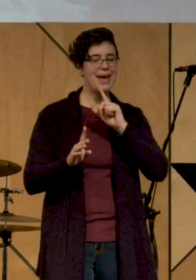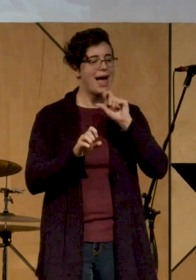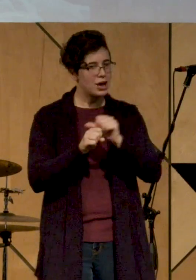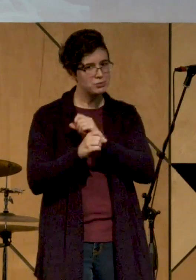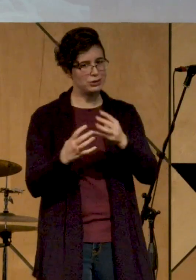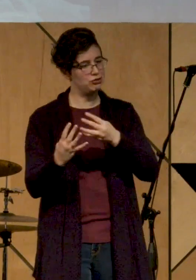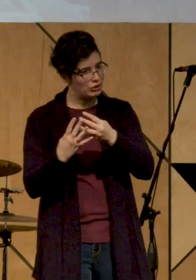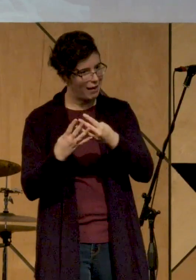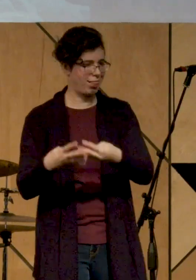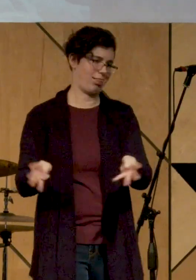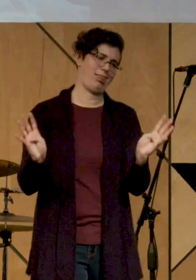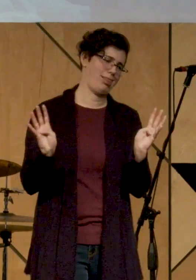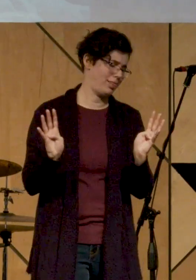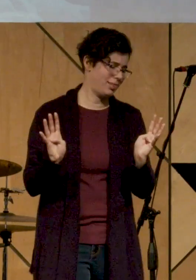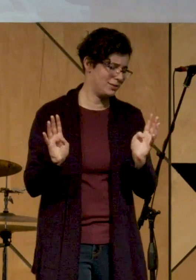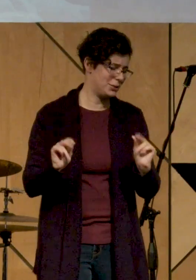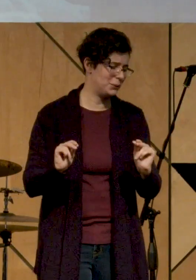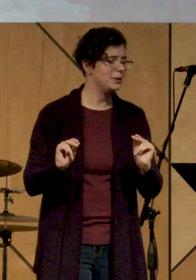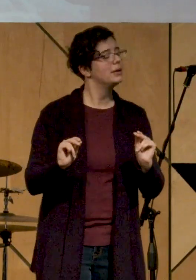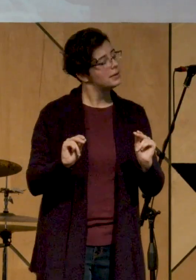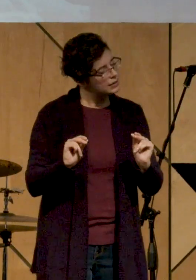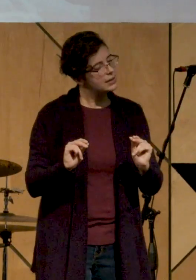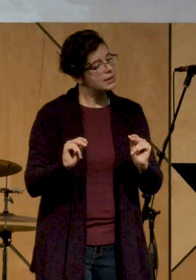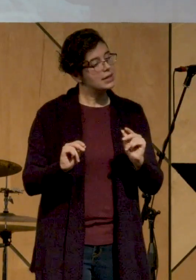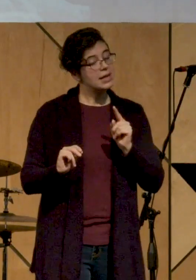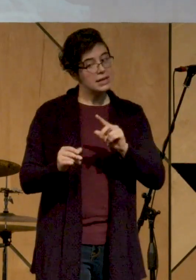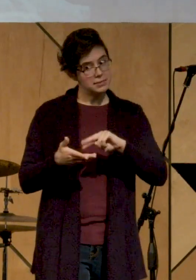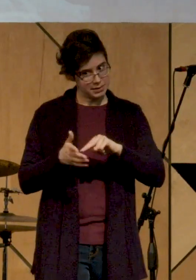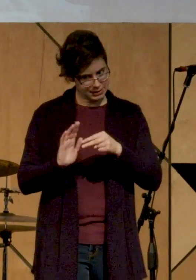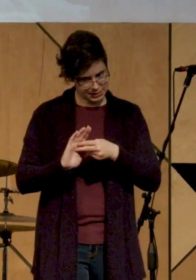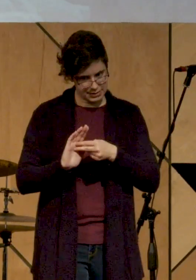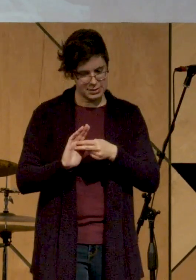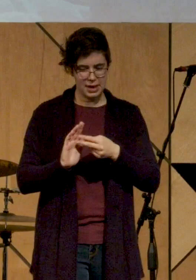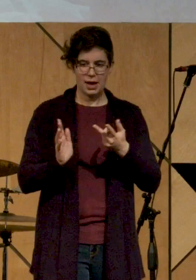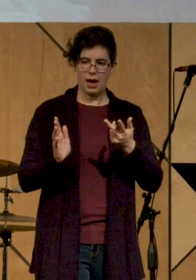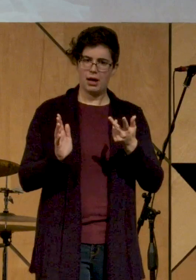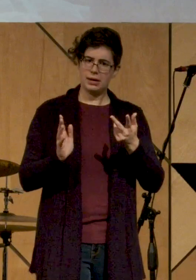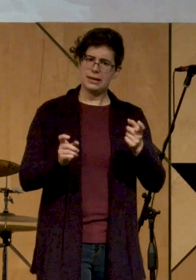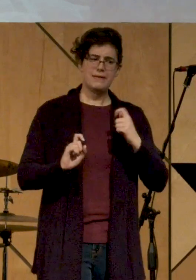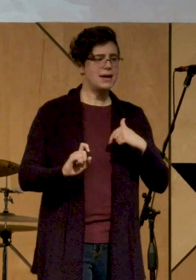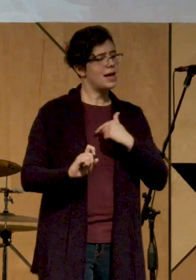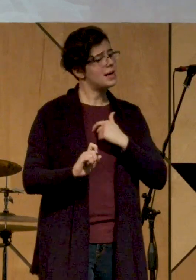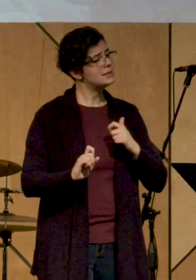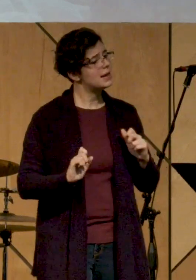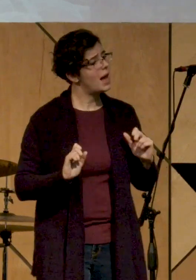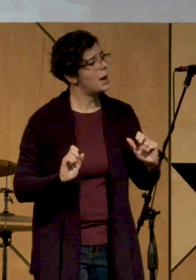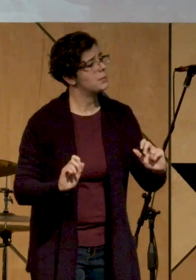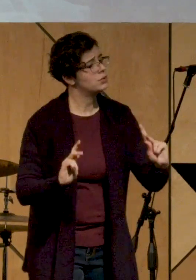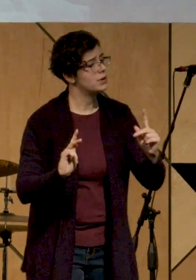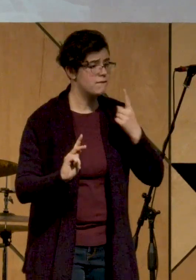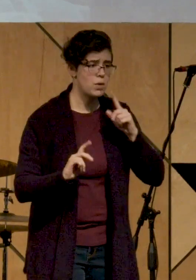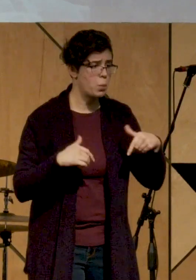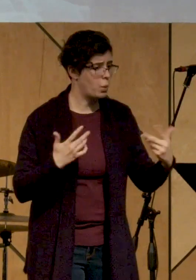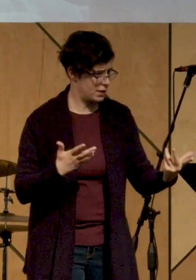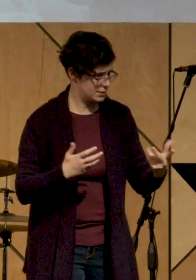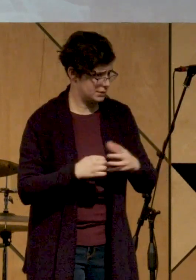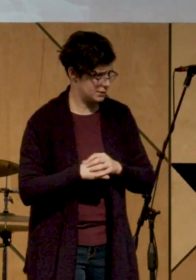right? He says, at the same time, pray also for us that God may open to us a door for